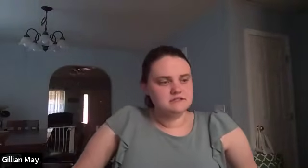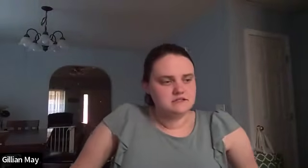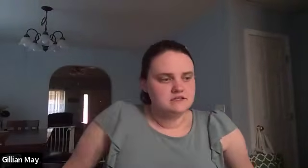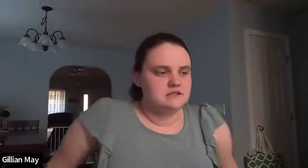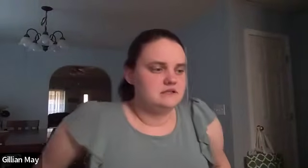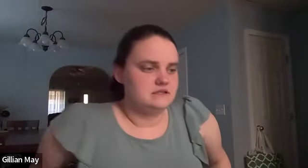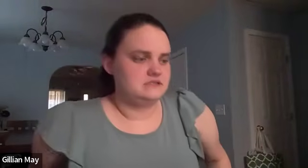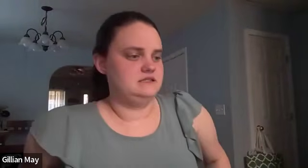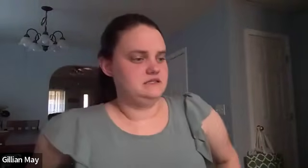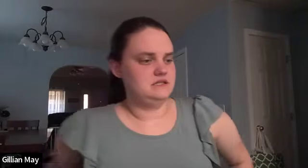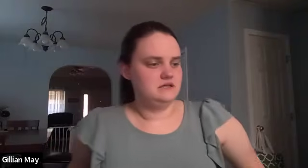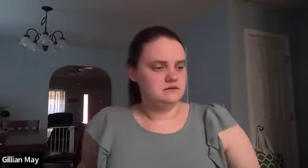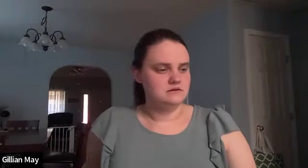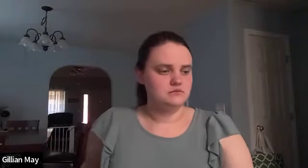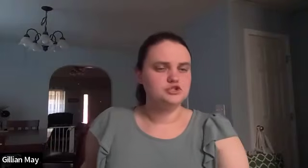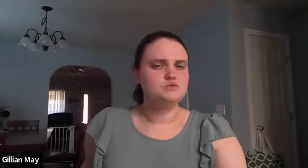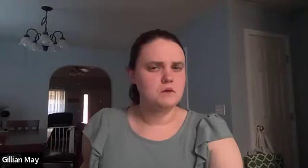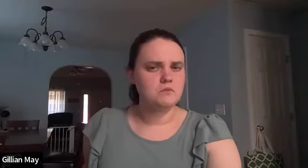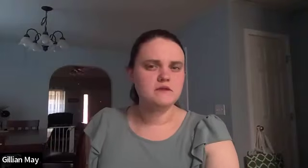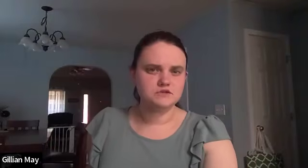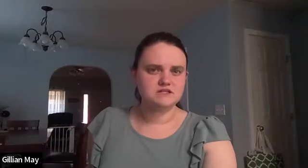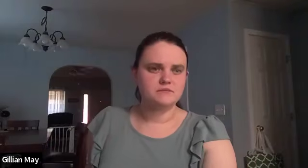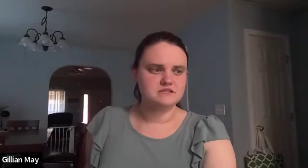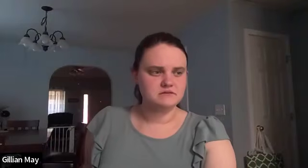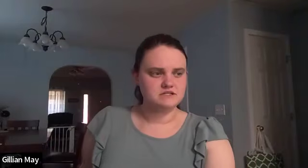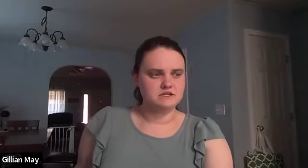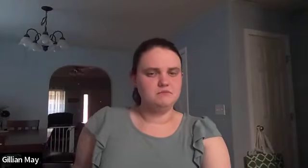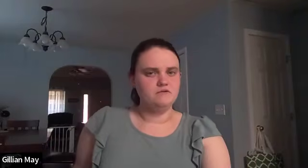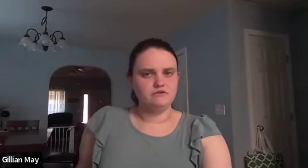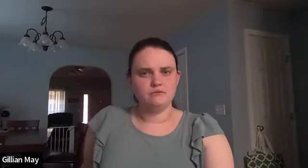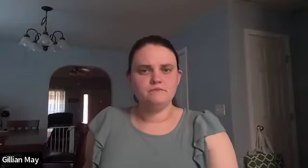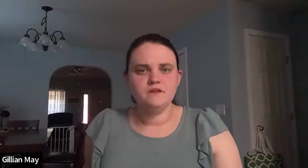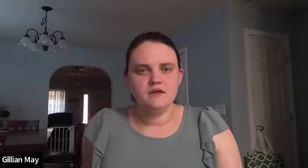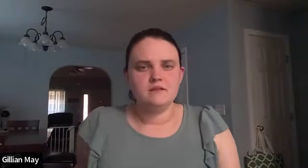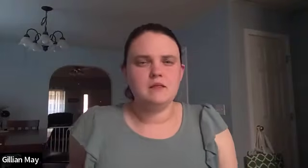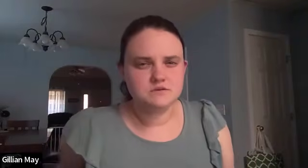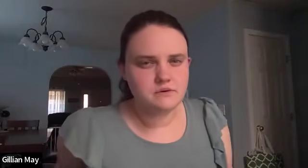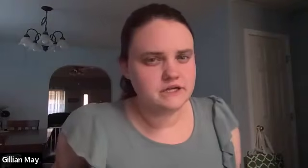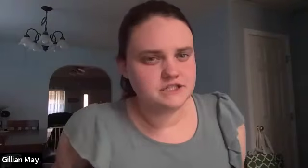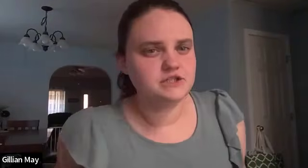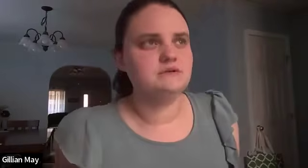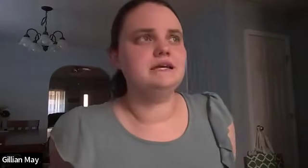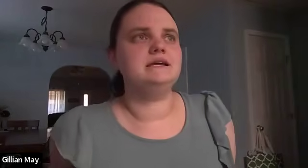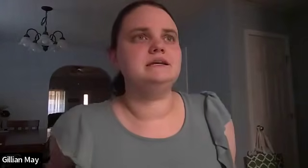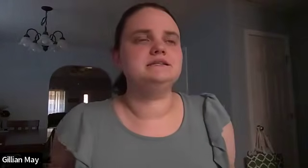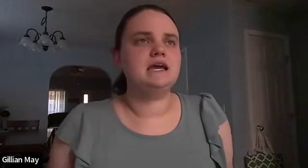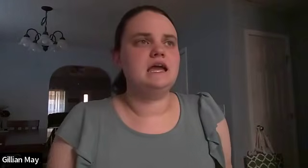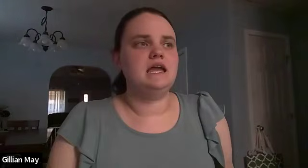right, let's see. We'll do one more and then we'll stop because I realize we keep moving through. The last one I want to do is